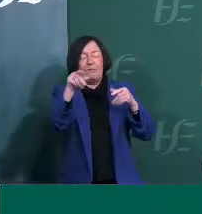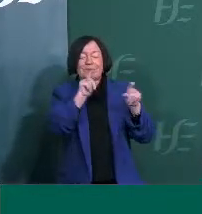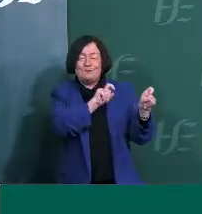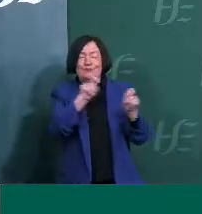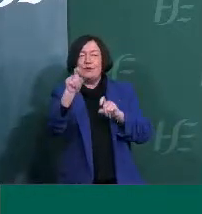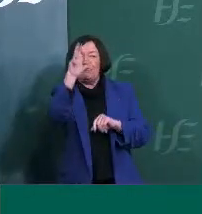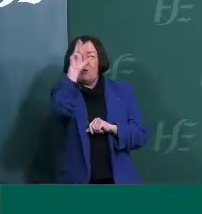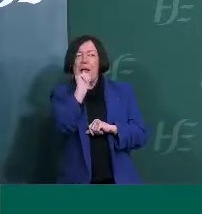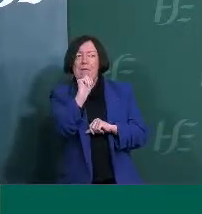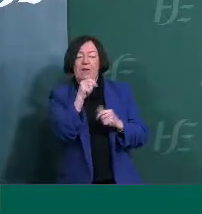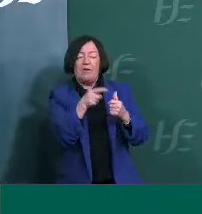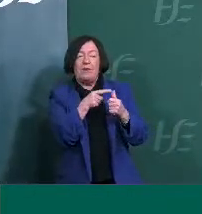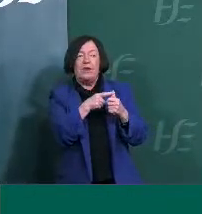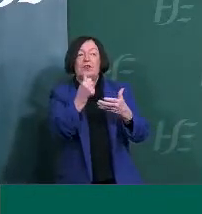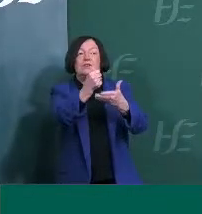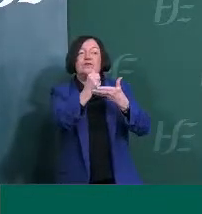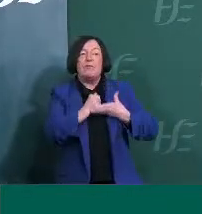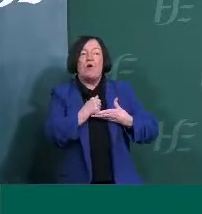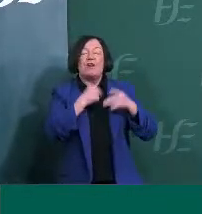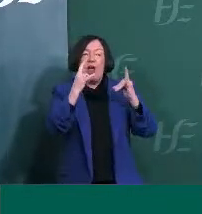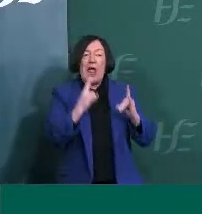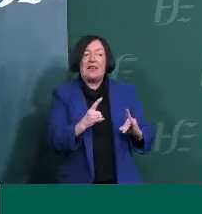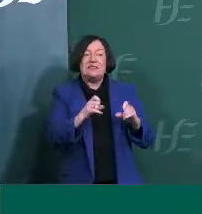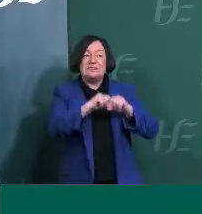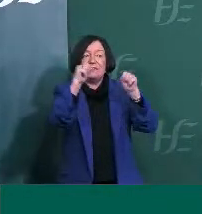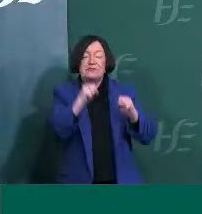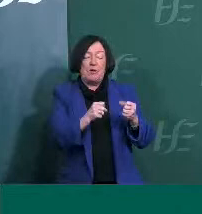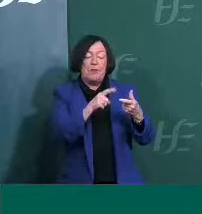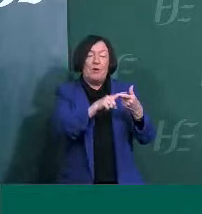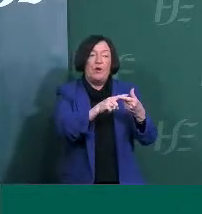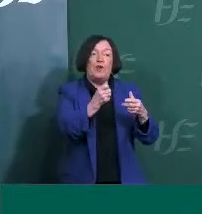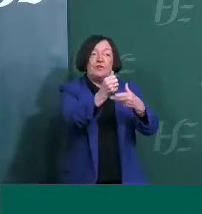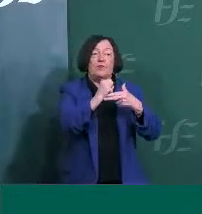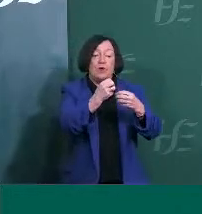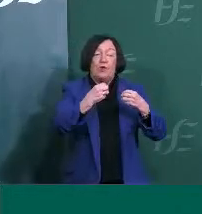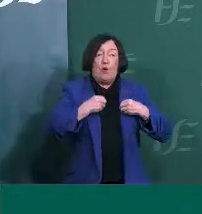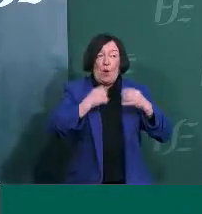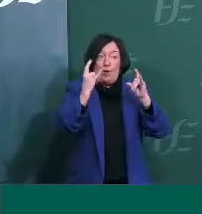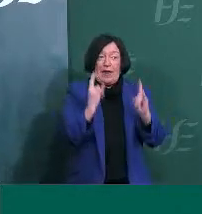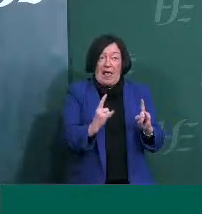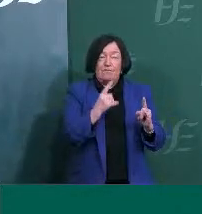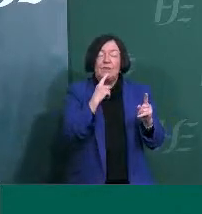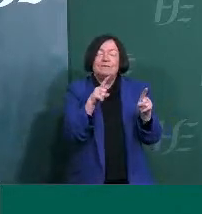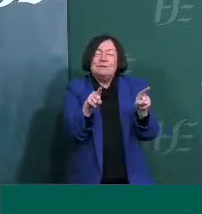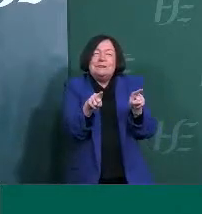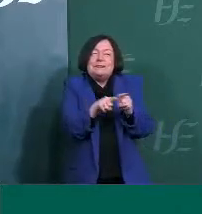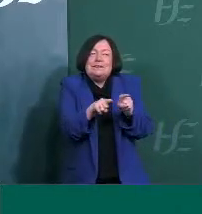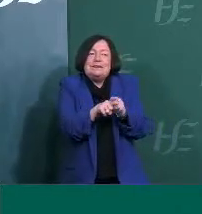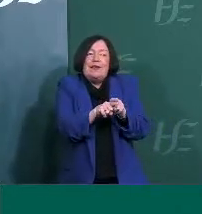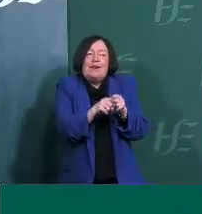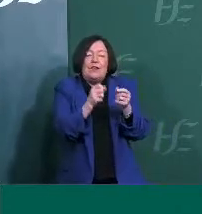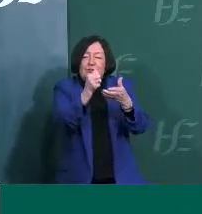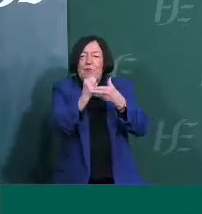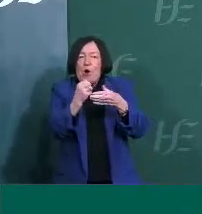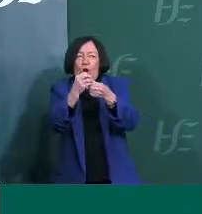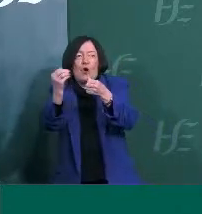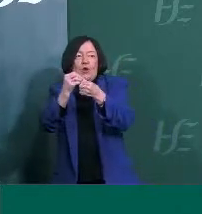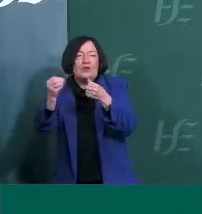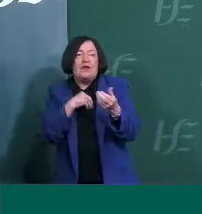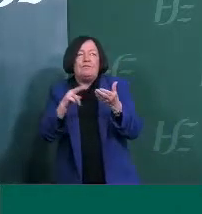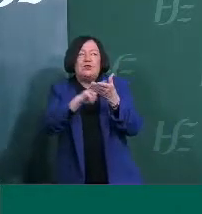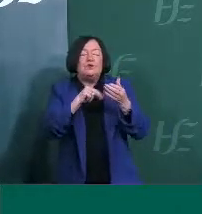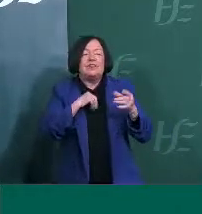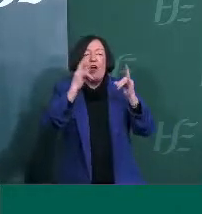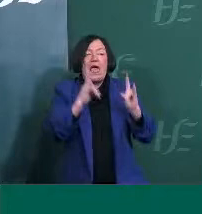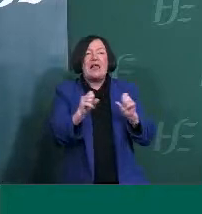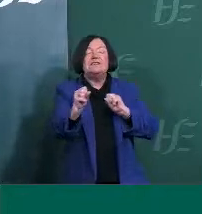So in terms of supporting our health system, both in terms of supporting your own health, but equally supporting others to be able to avail of our health